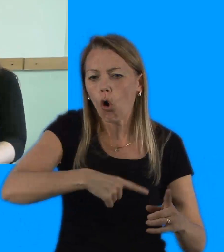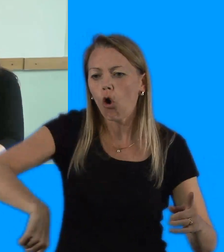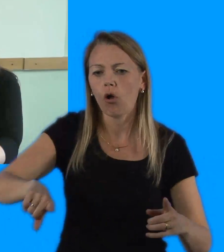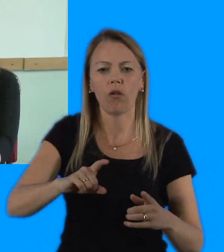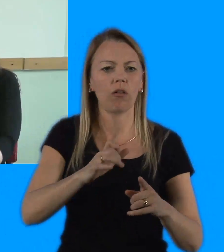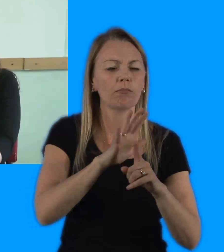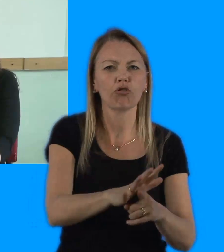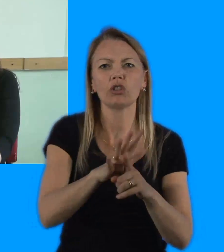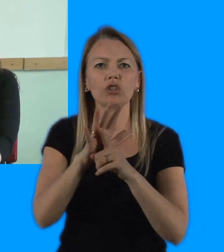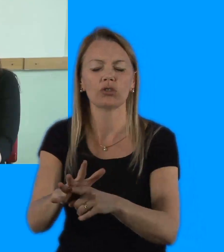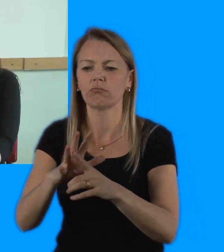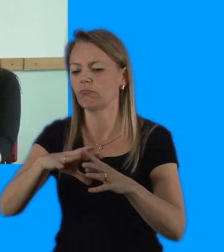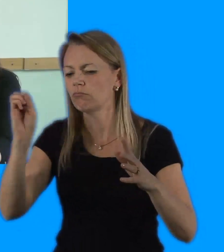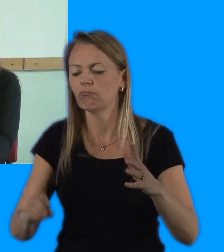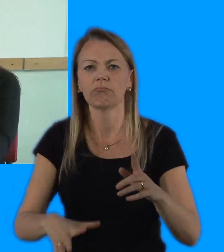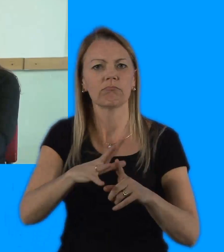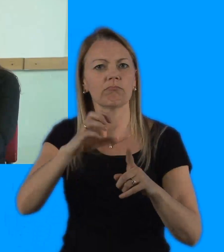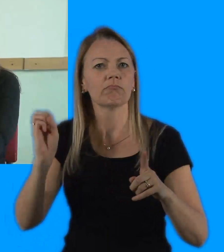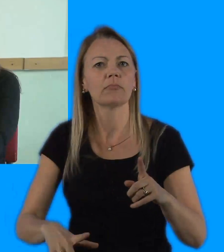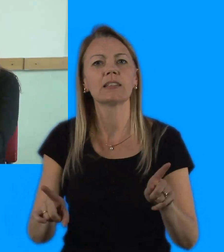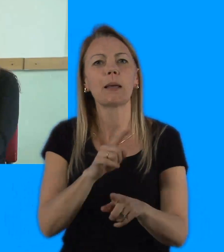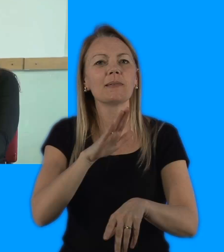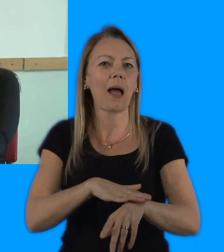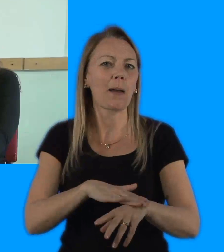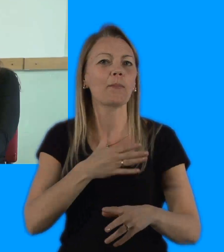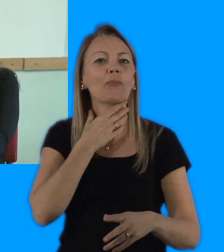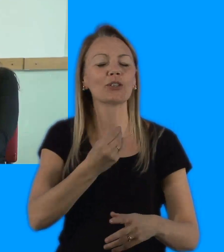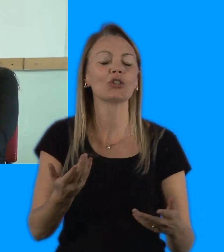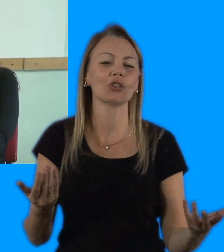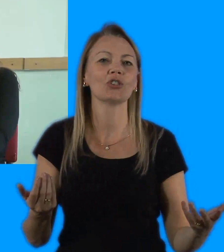those prejudices to be eradicated together.